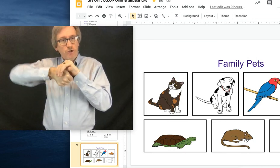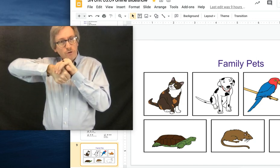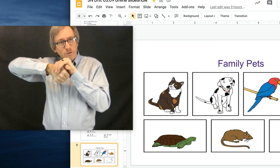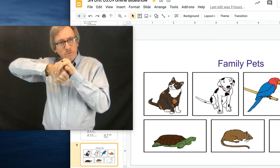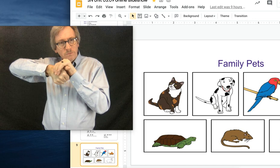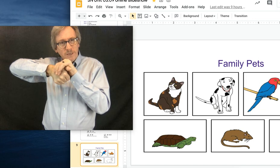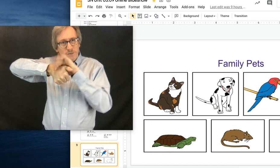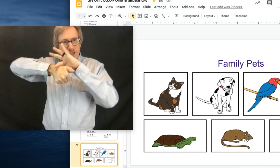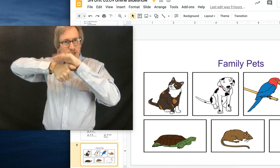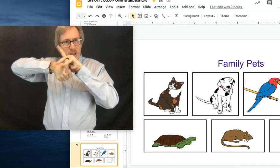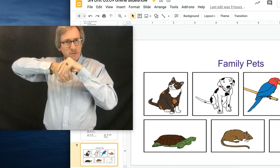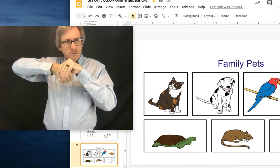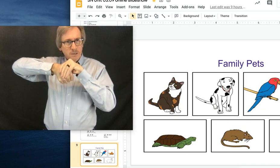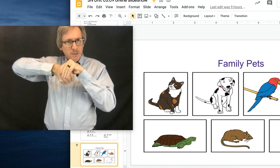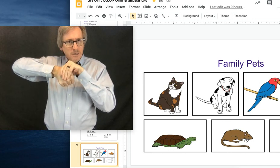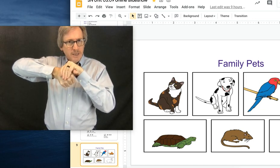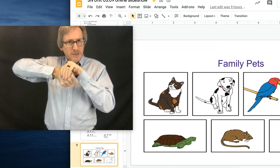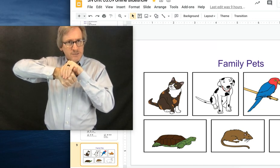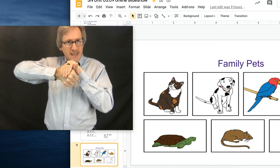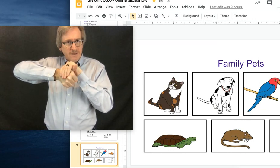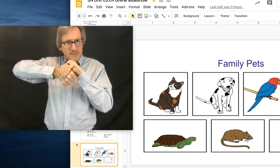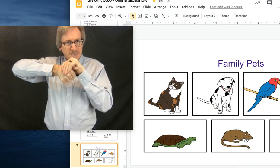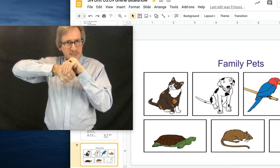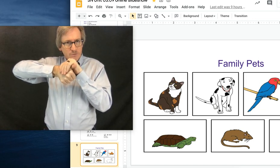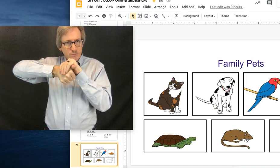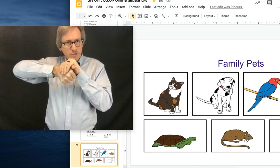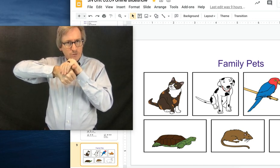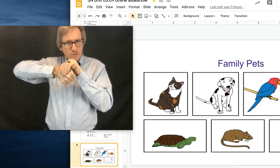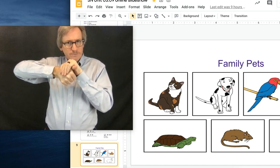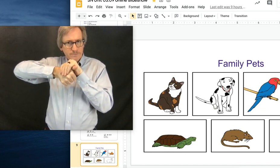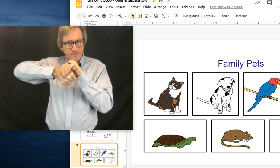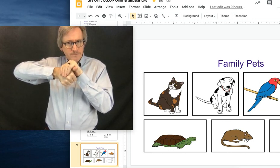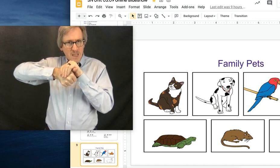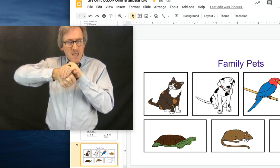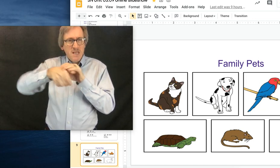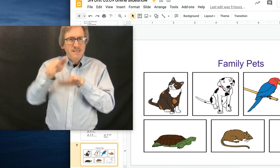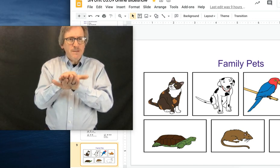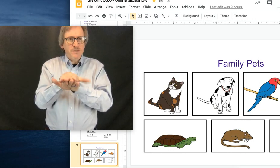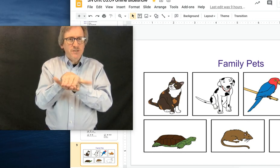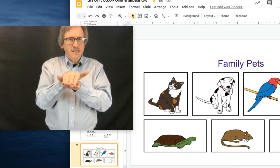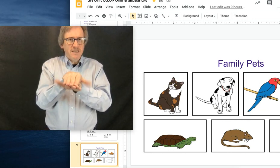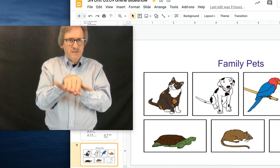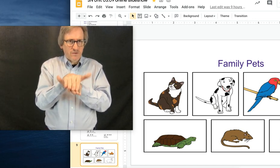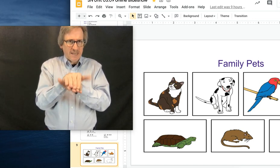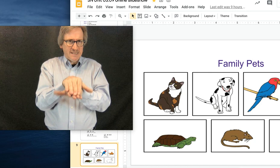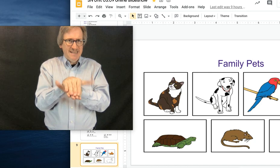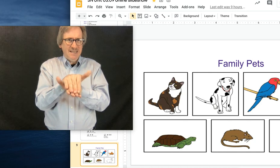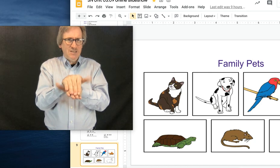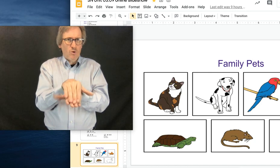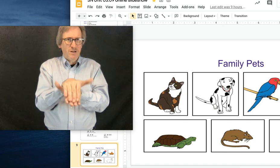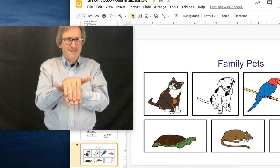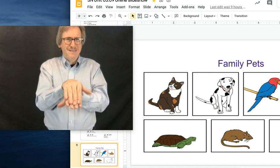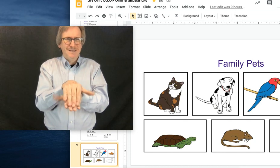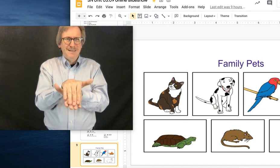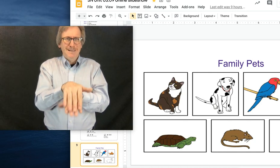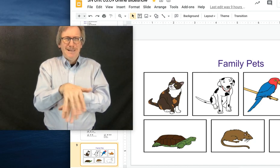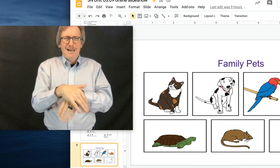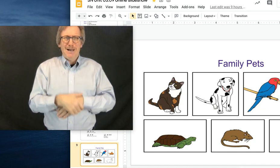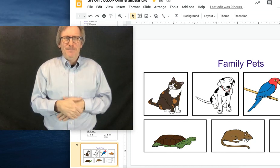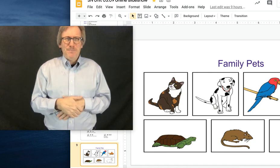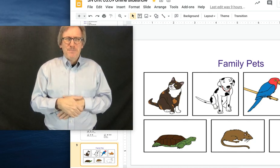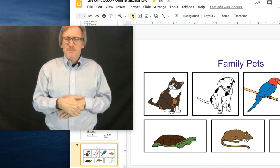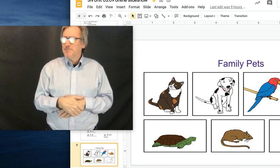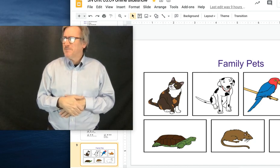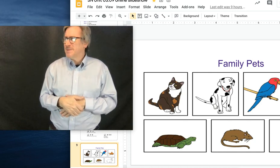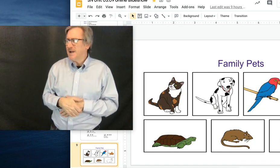So turtle, here's the shell, and here's the head that sticks out. Turtle. Sometimes you'll see this for like sea tortoise.